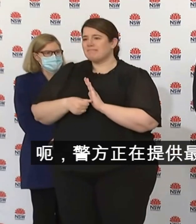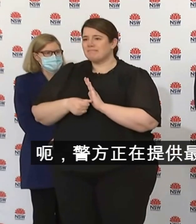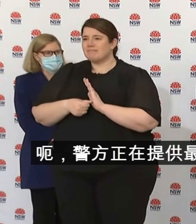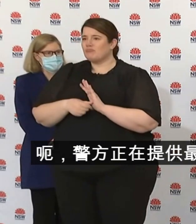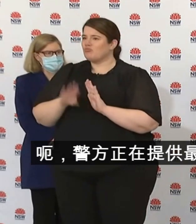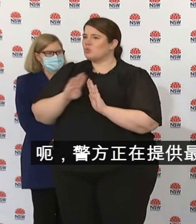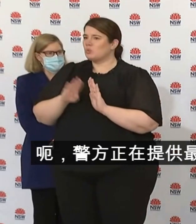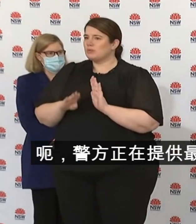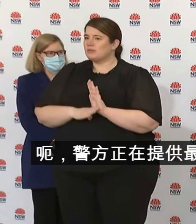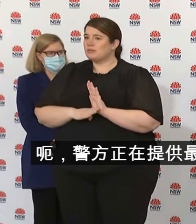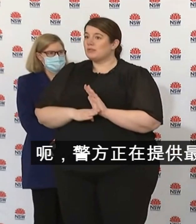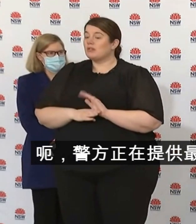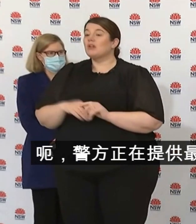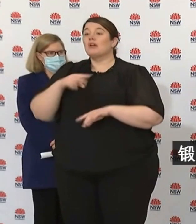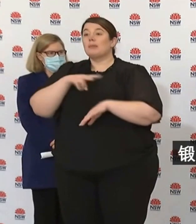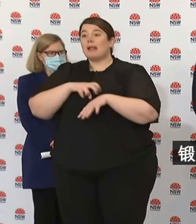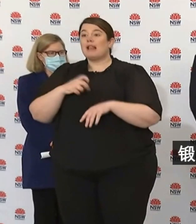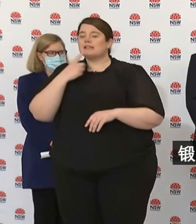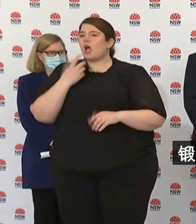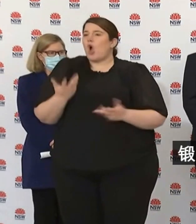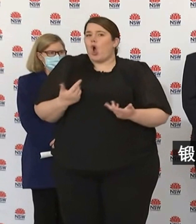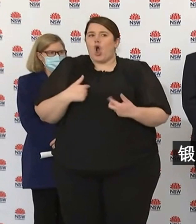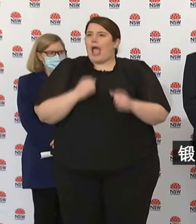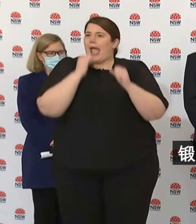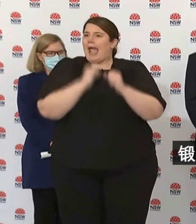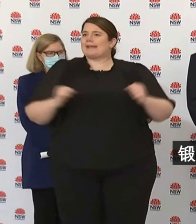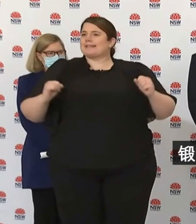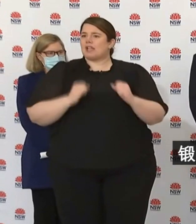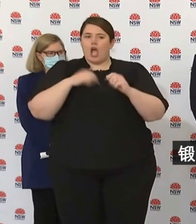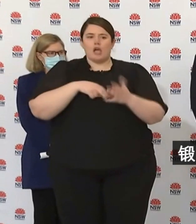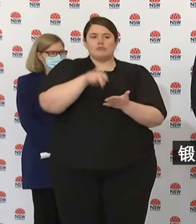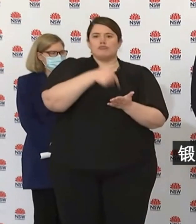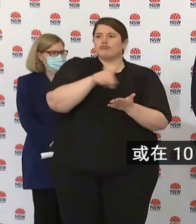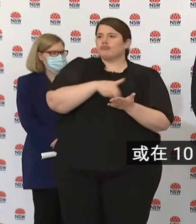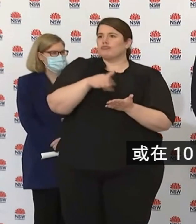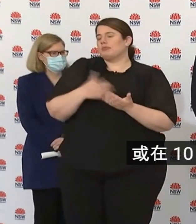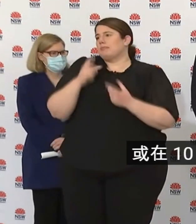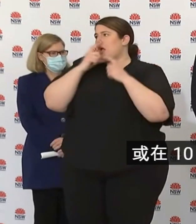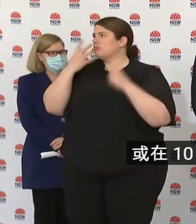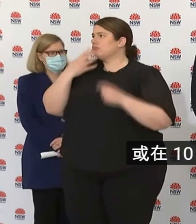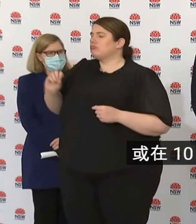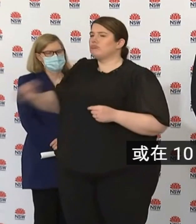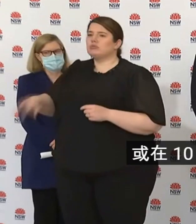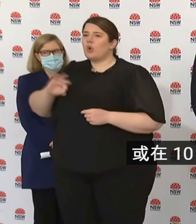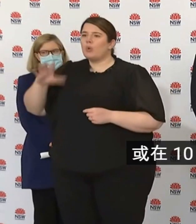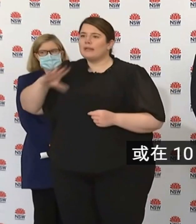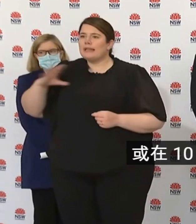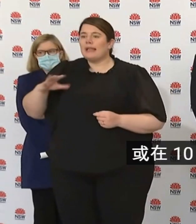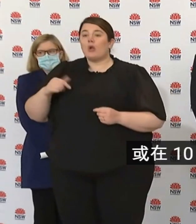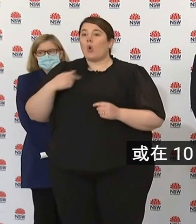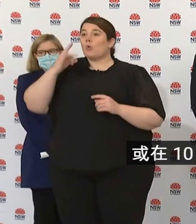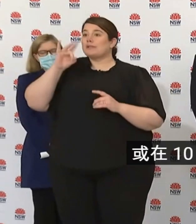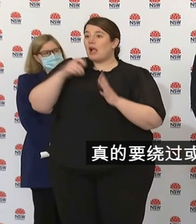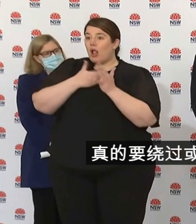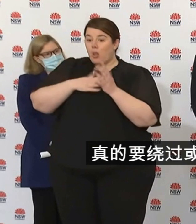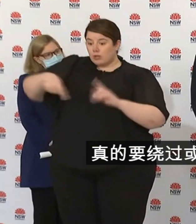updates that anecdotally people were using the excuse of exercising for 10 kilometres or exercise or or doing other activity within 10